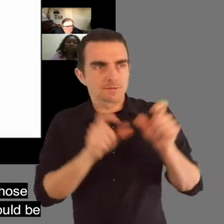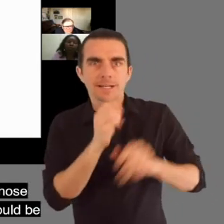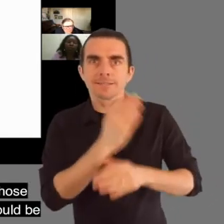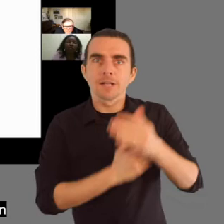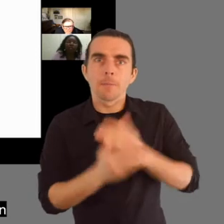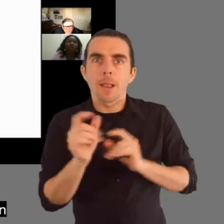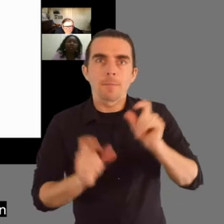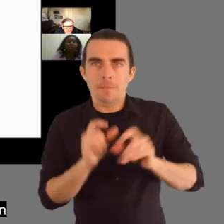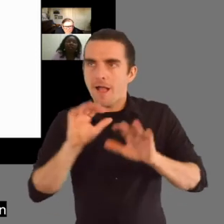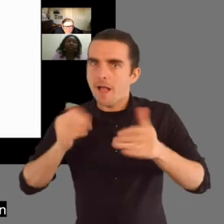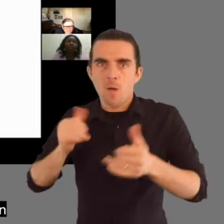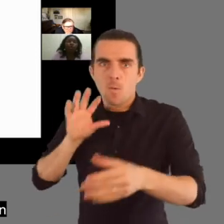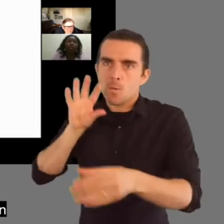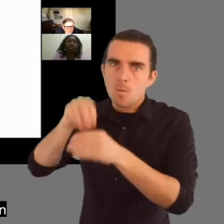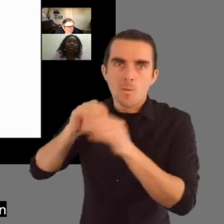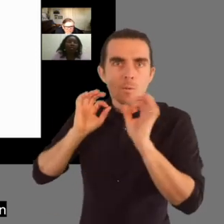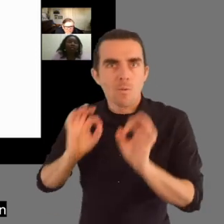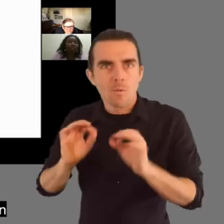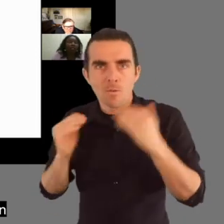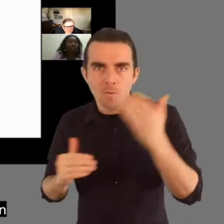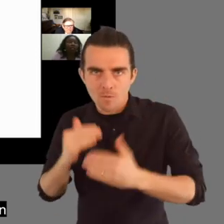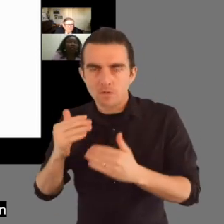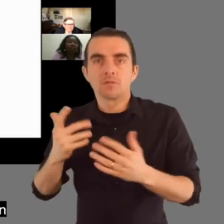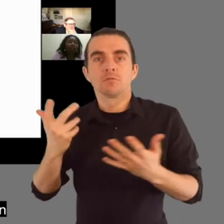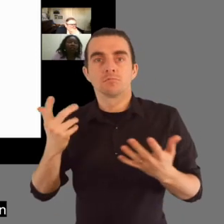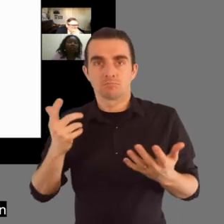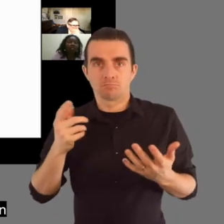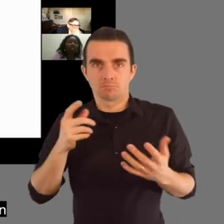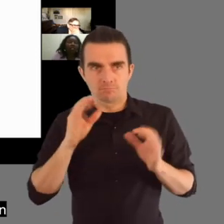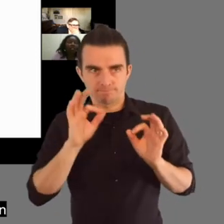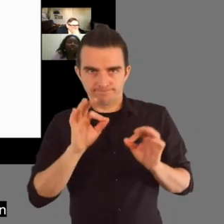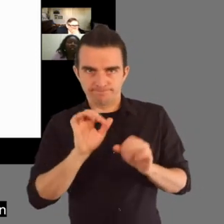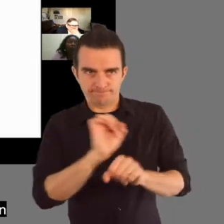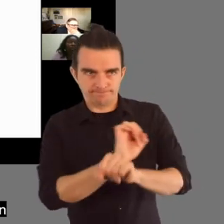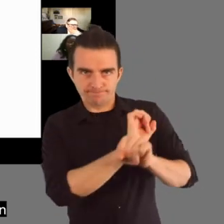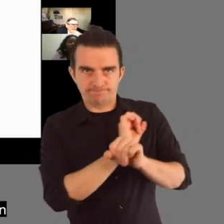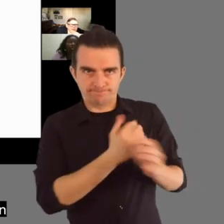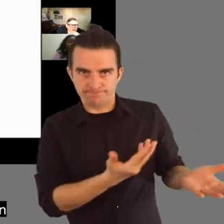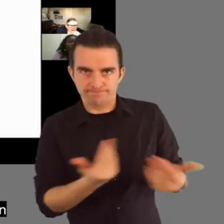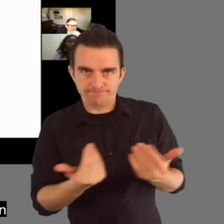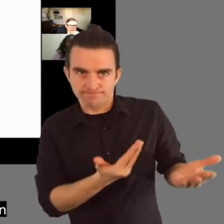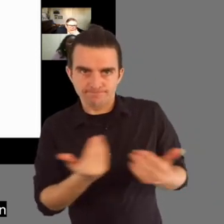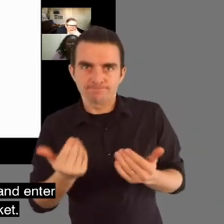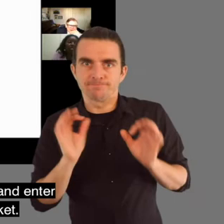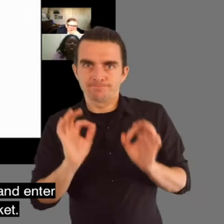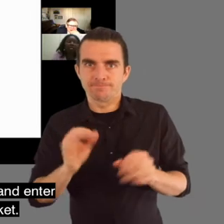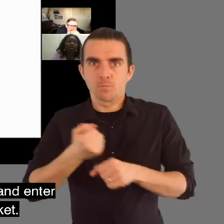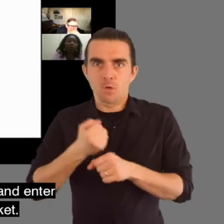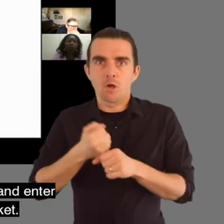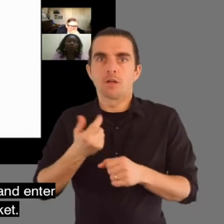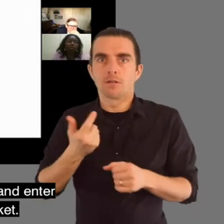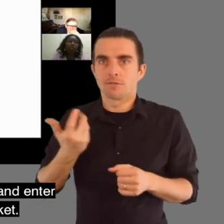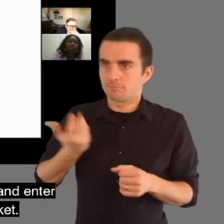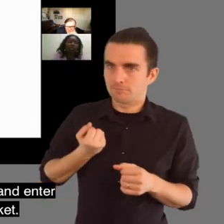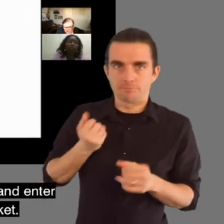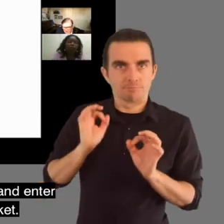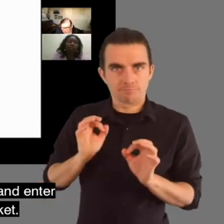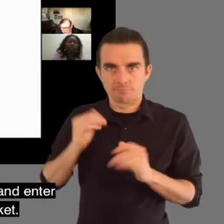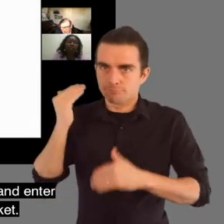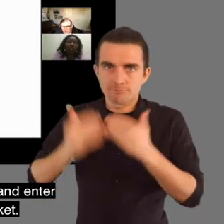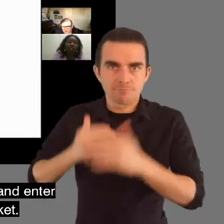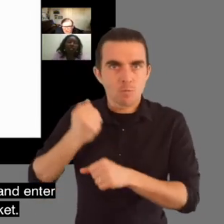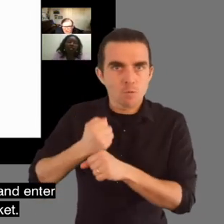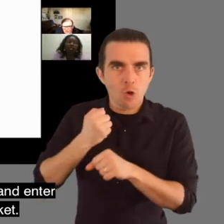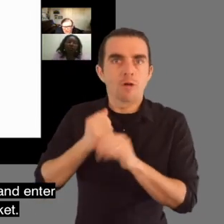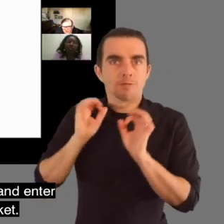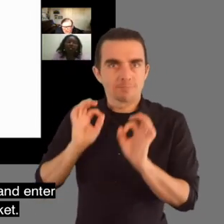impairment should be assured by the state. Support disabled people in sheltered employment to